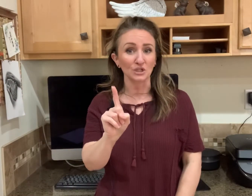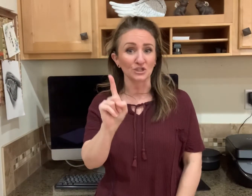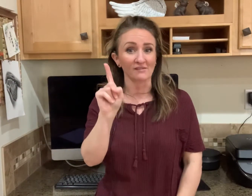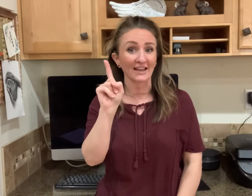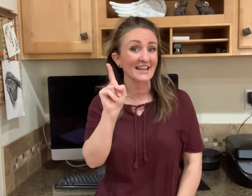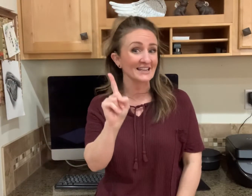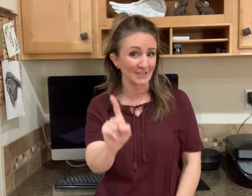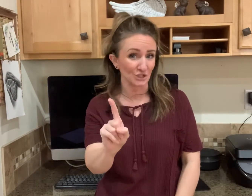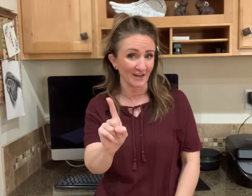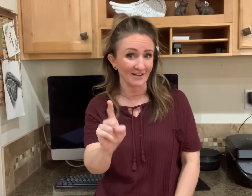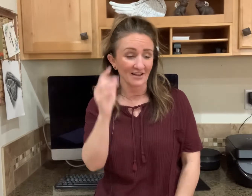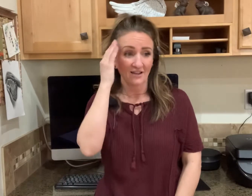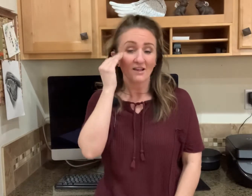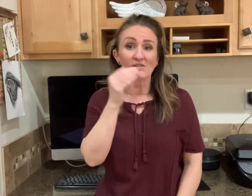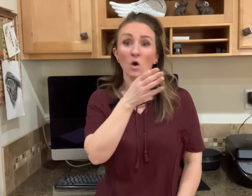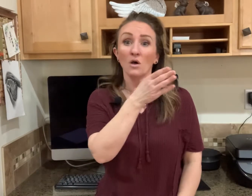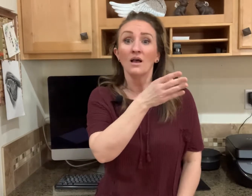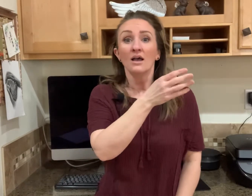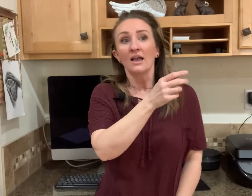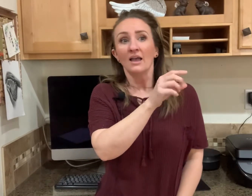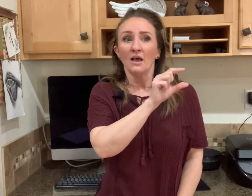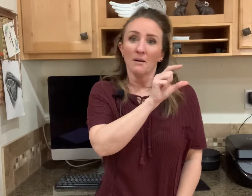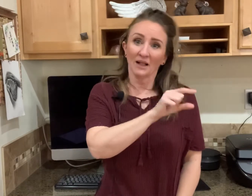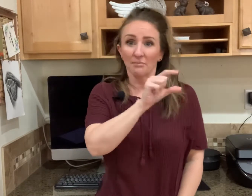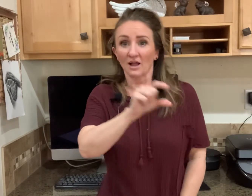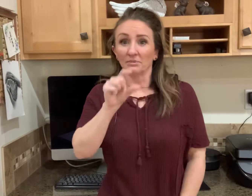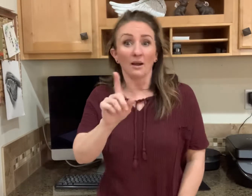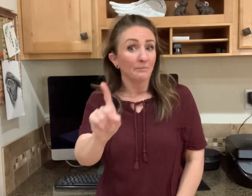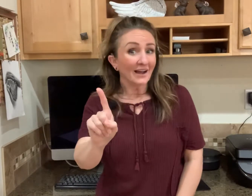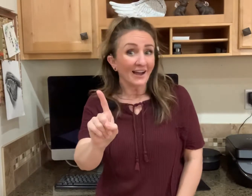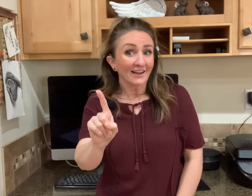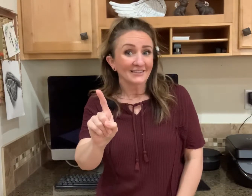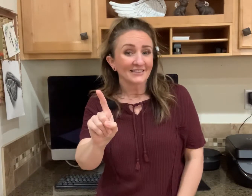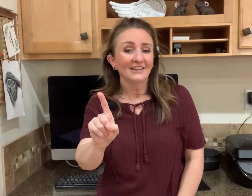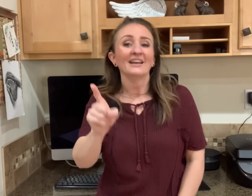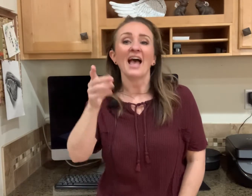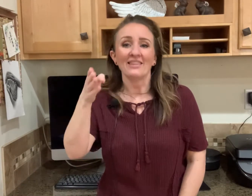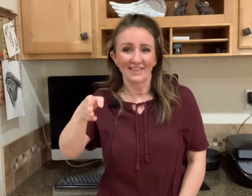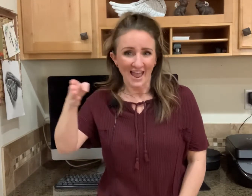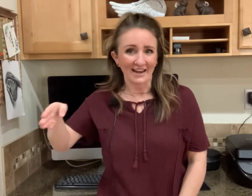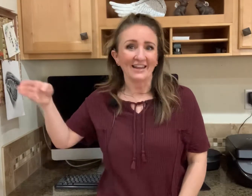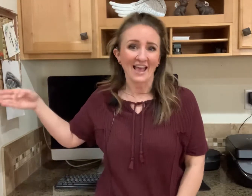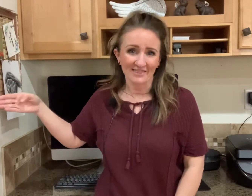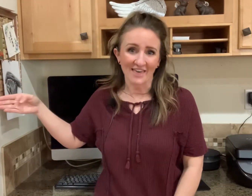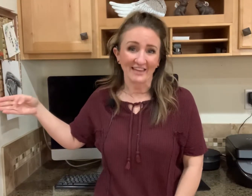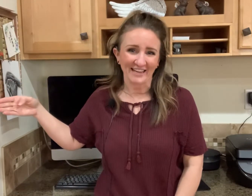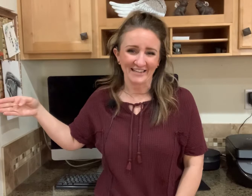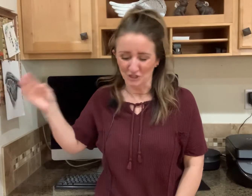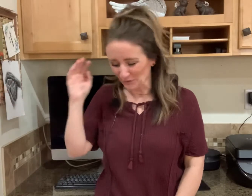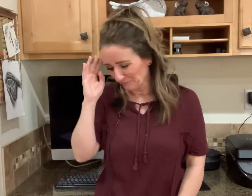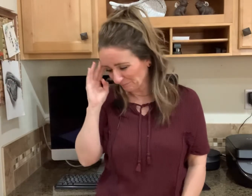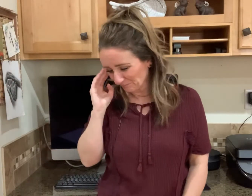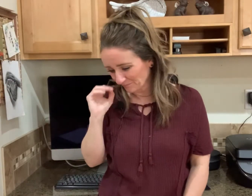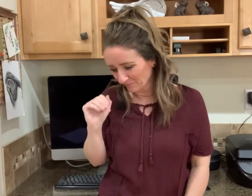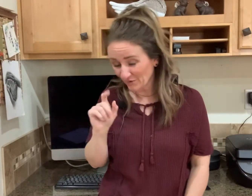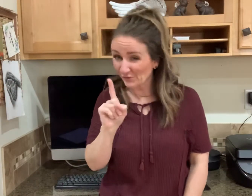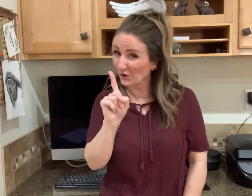a condition. So blah blah blah but, and then the condition. So